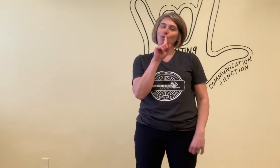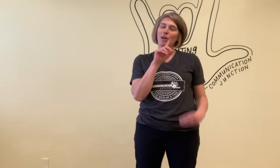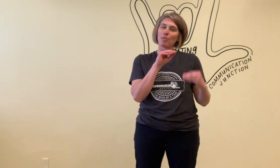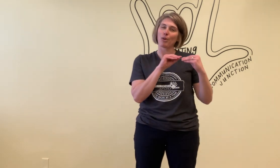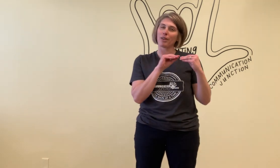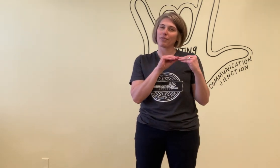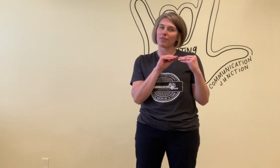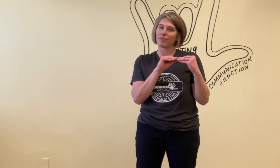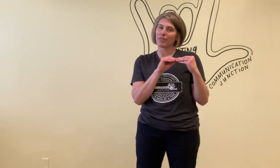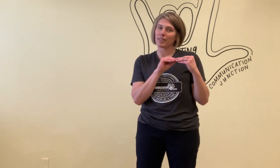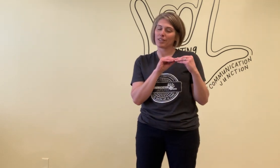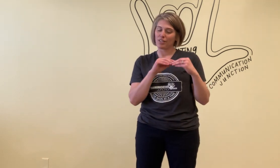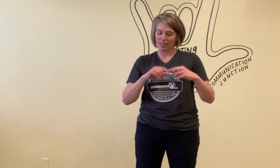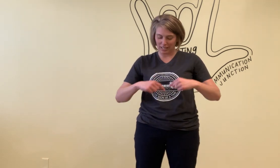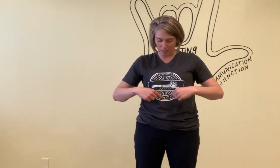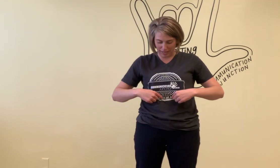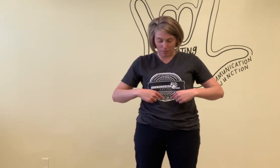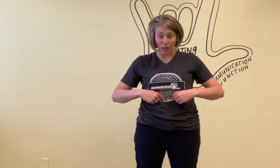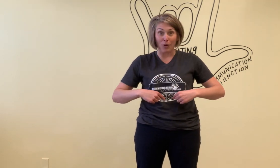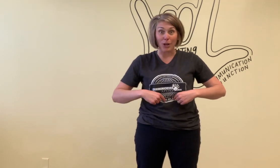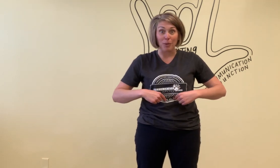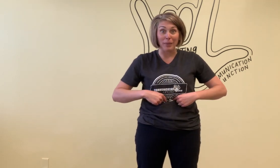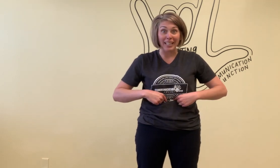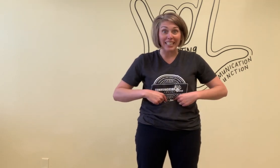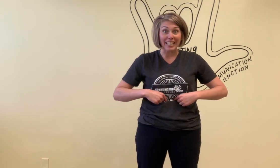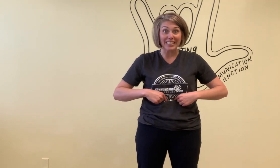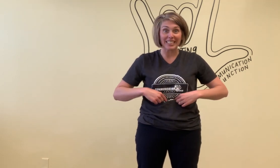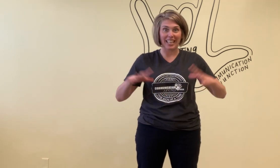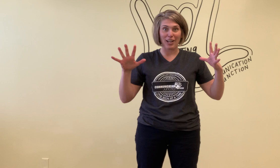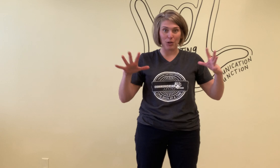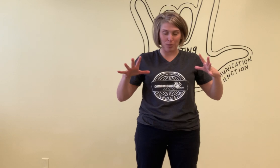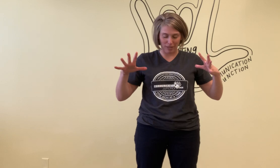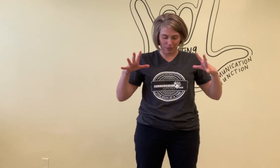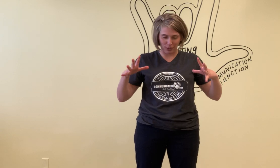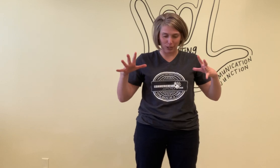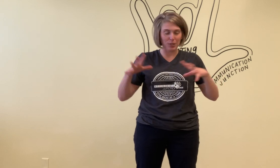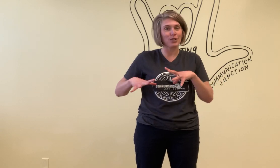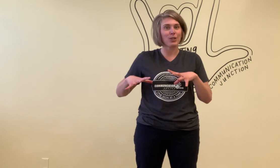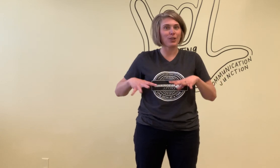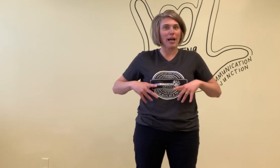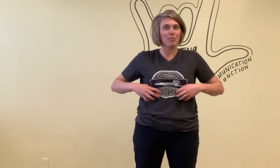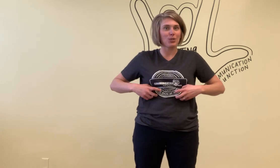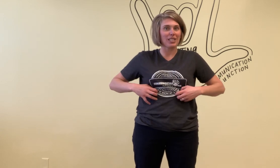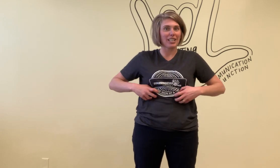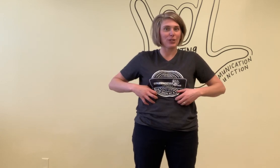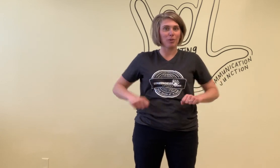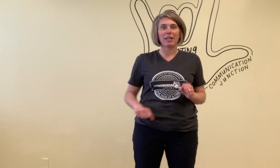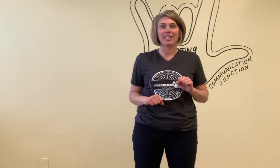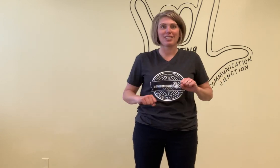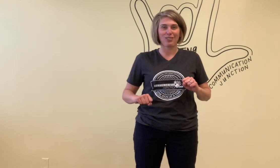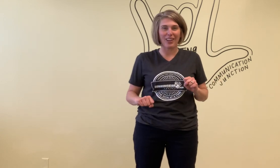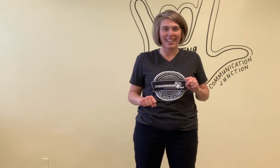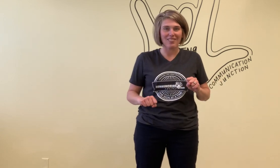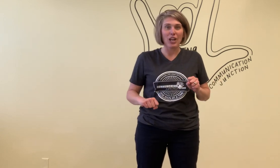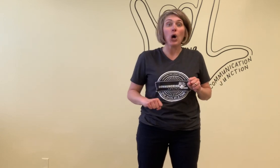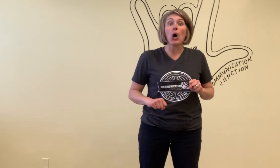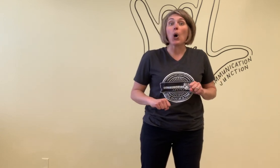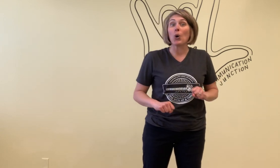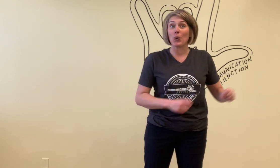one more. Let's make it blow on our bellies. And at home, if your little ones are on your laps, you can tickle their bellies. Ready? Oh,